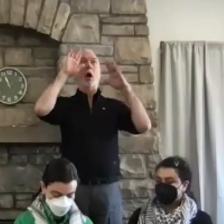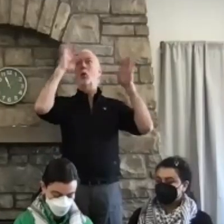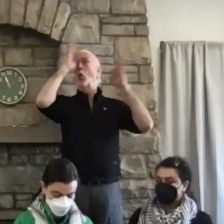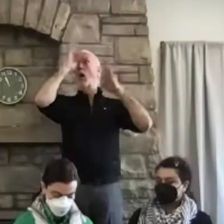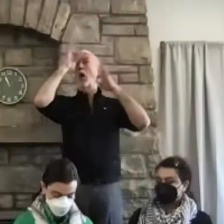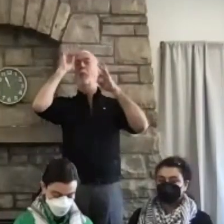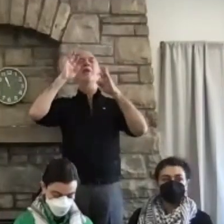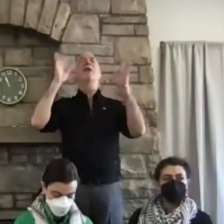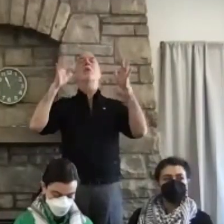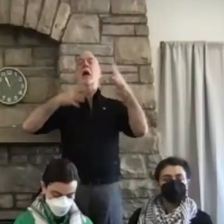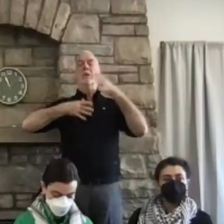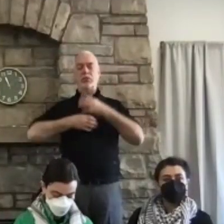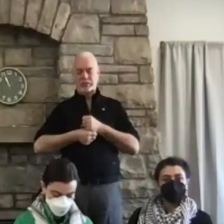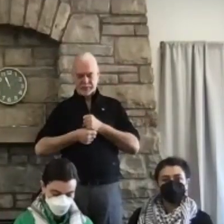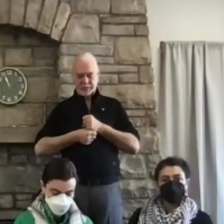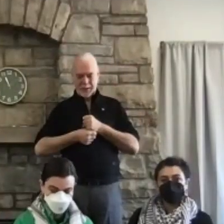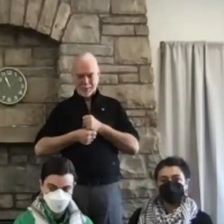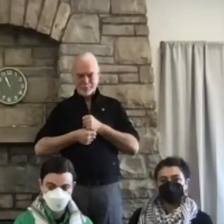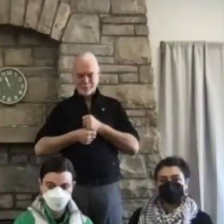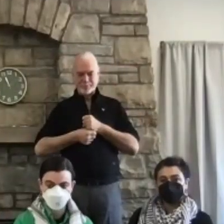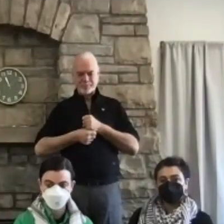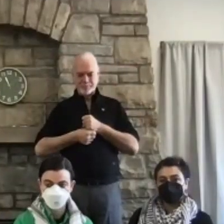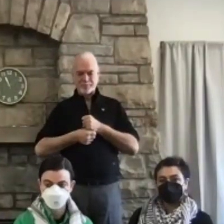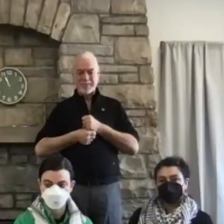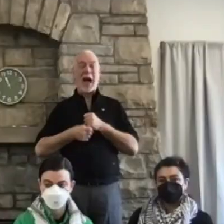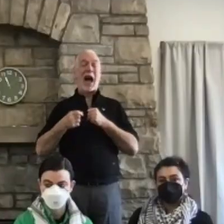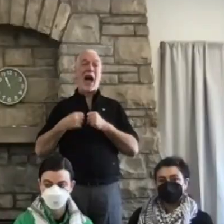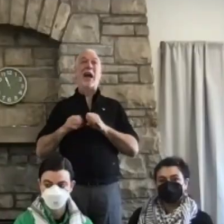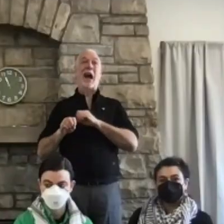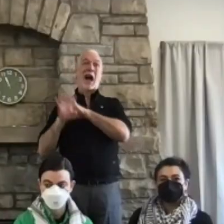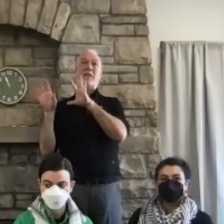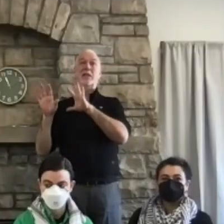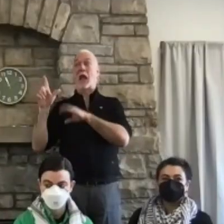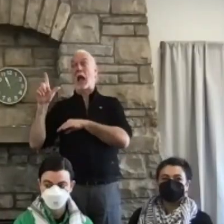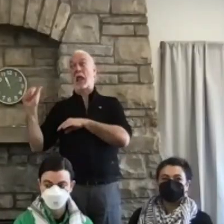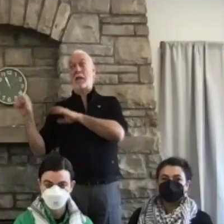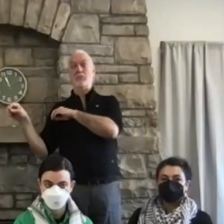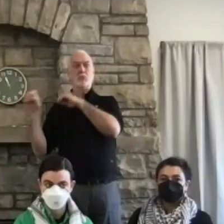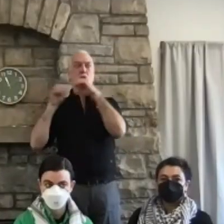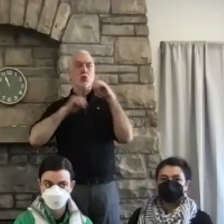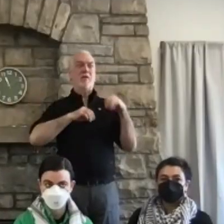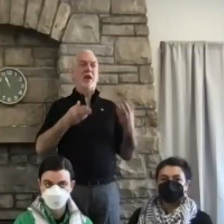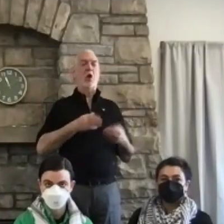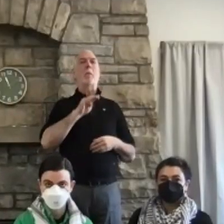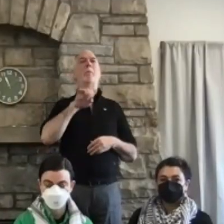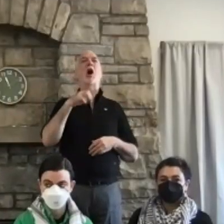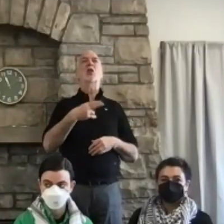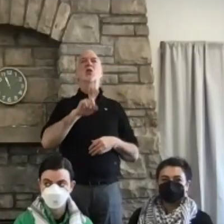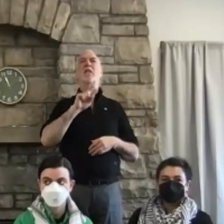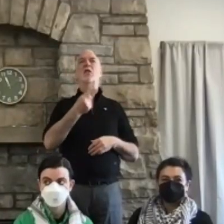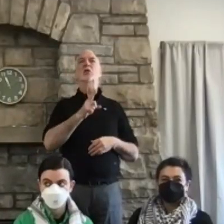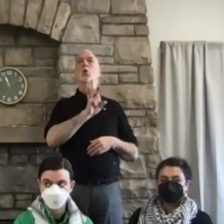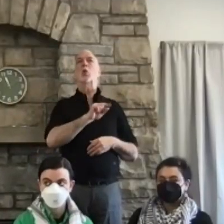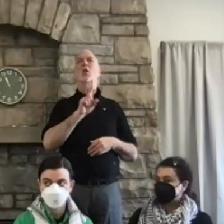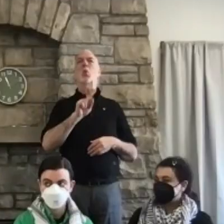Long story short, you know, obviously I ended up moving back here March 1st, 2020, hell of a time to move to